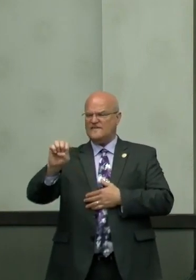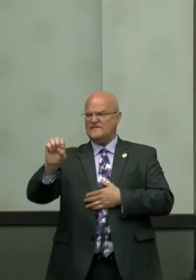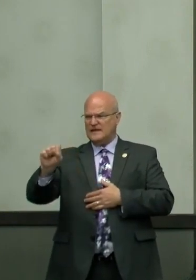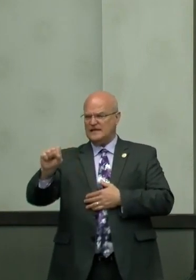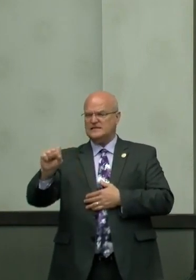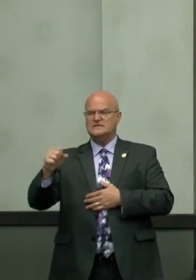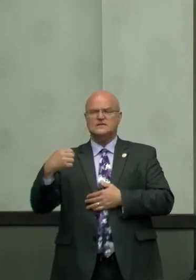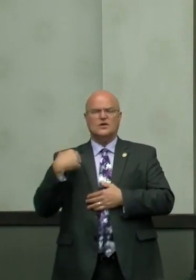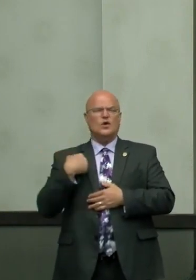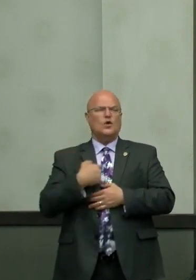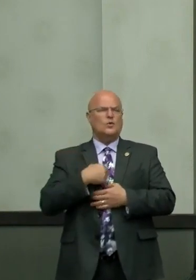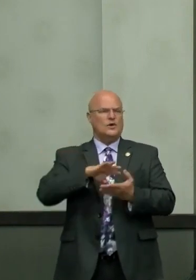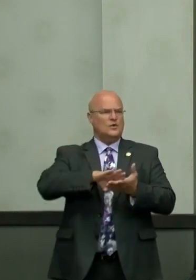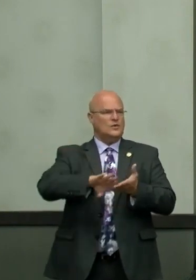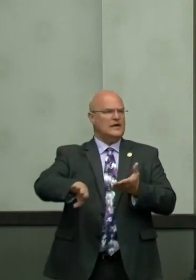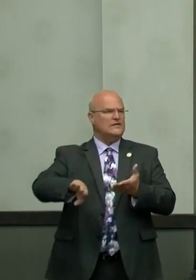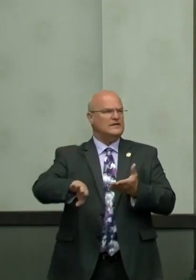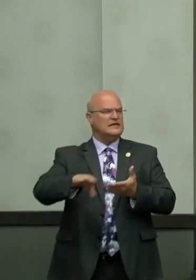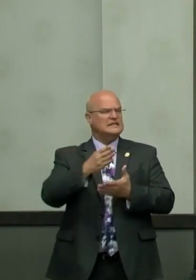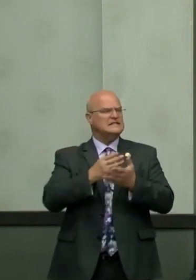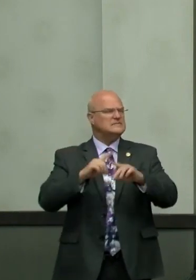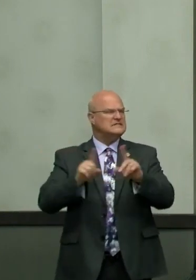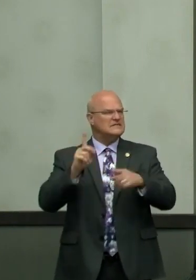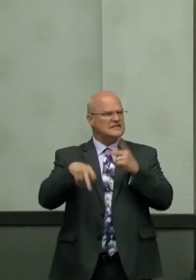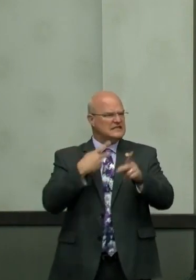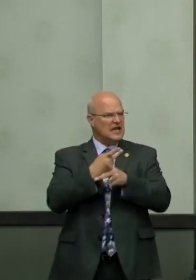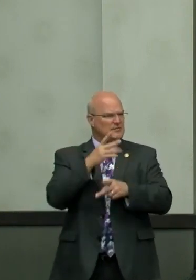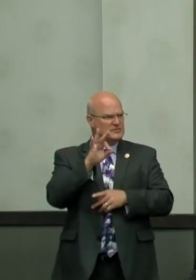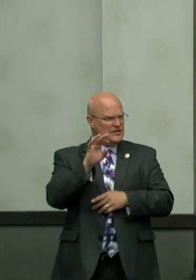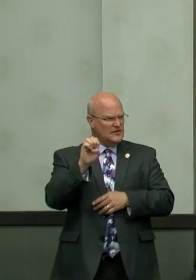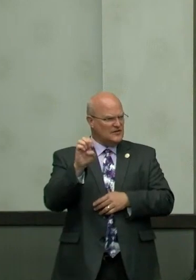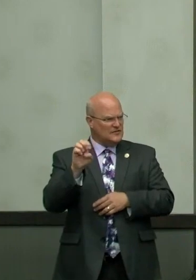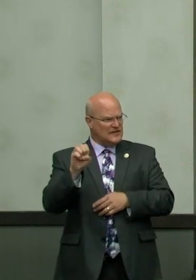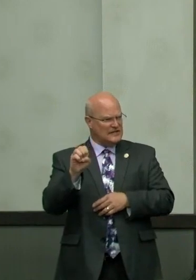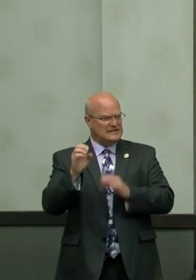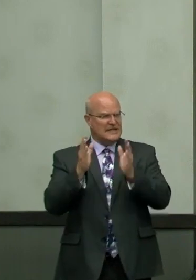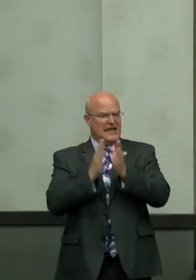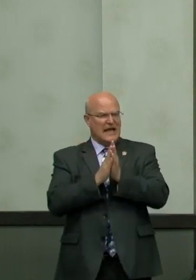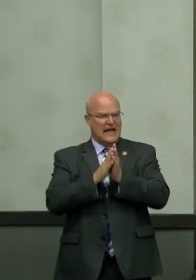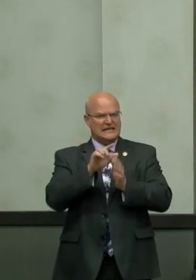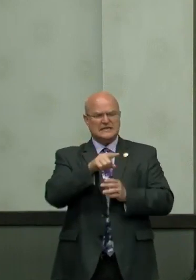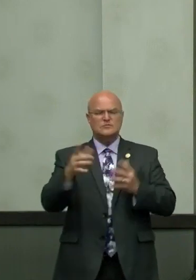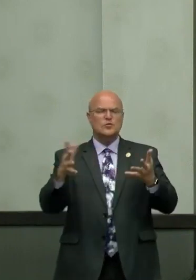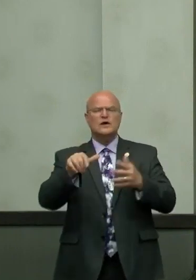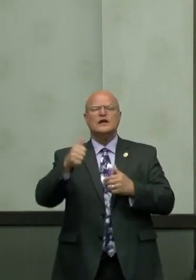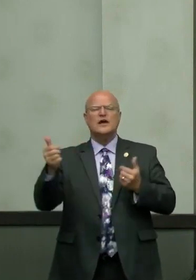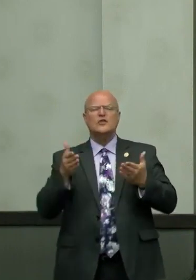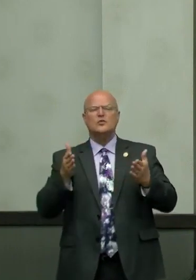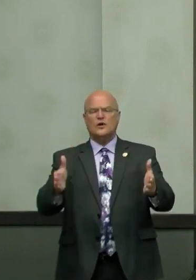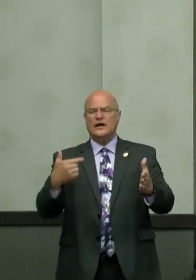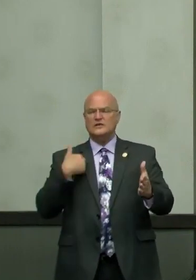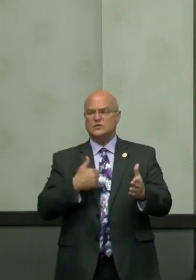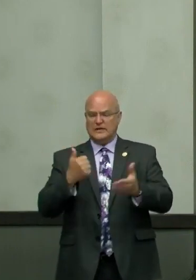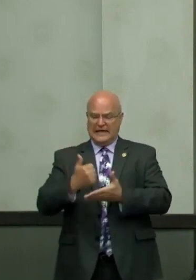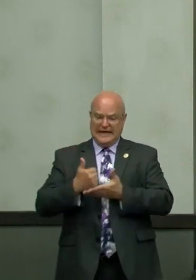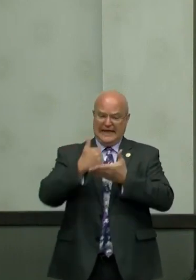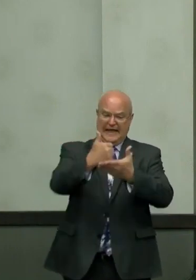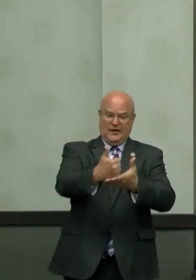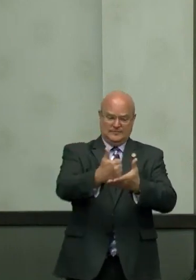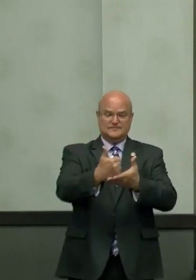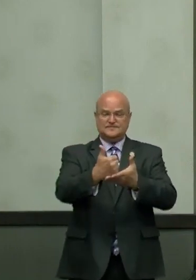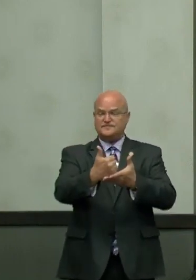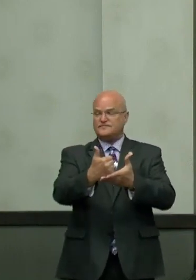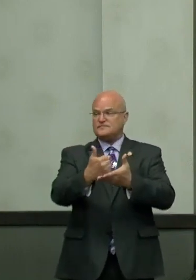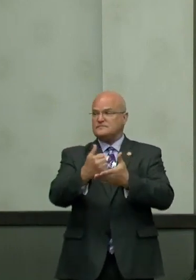We're waiving some different types of fees. We're asking them to look what other ways we can help them as a